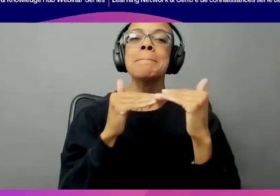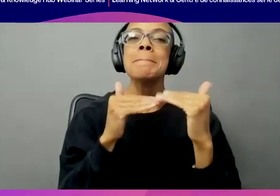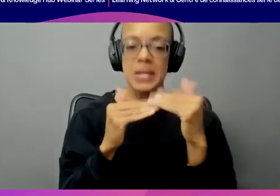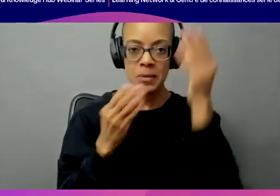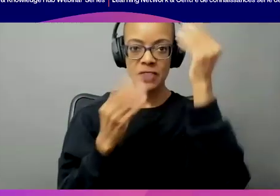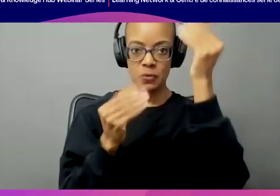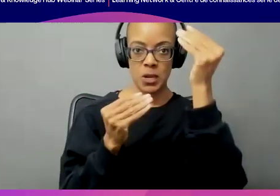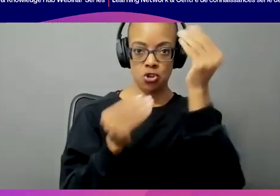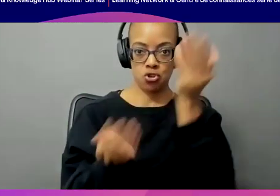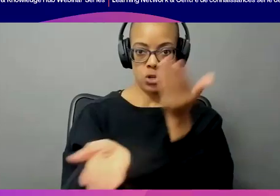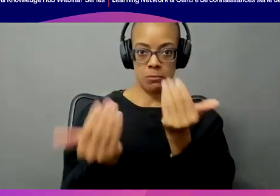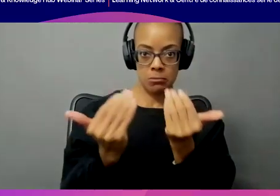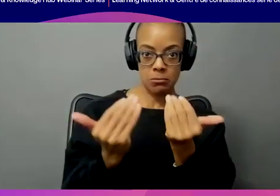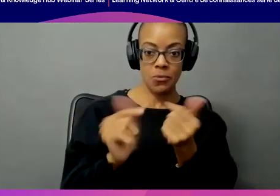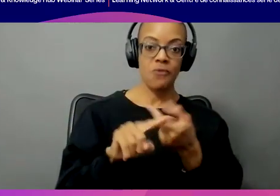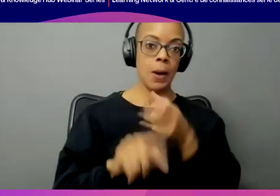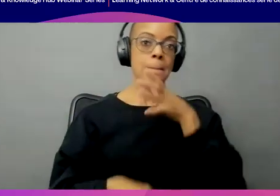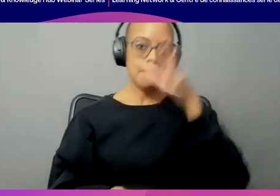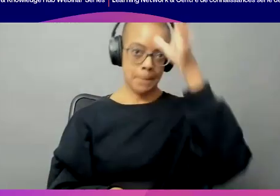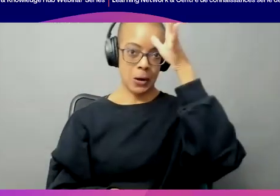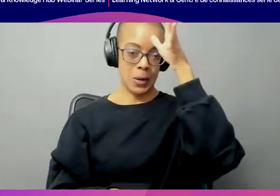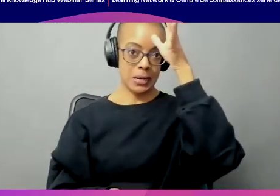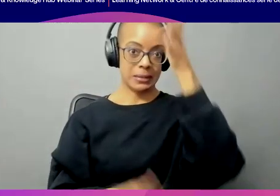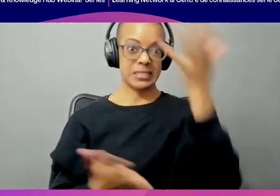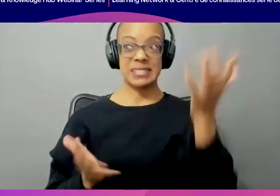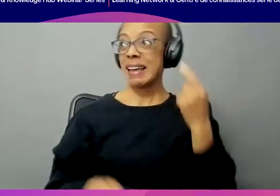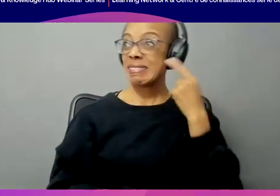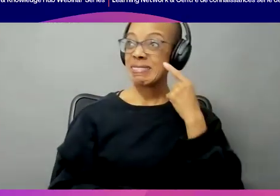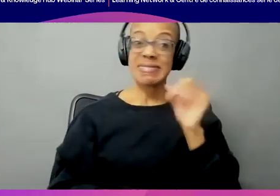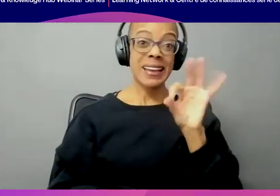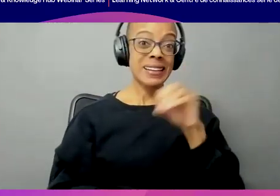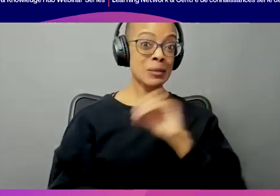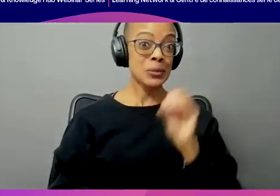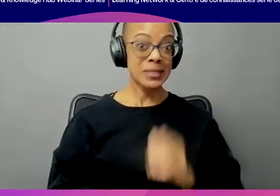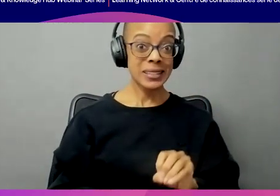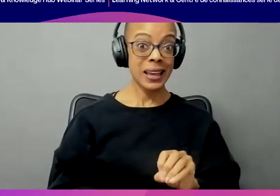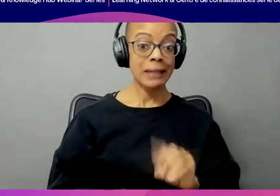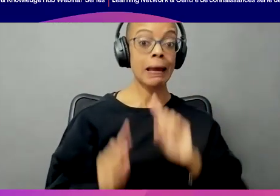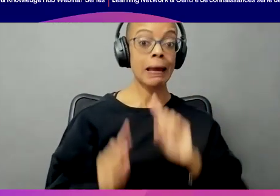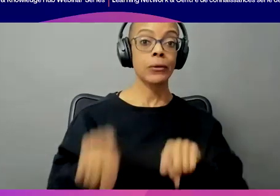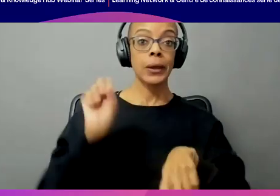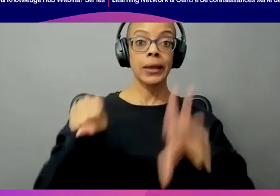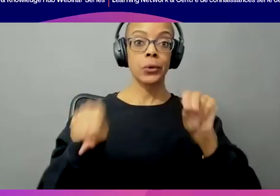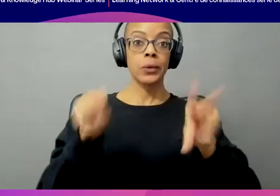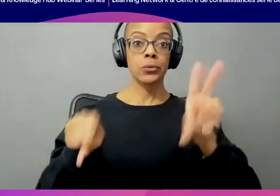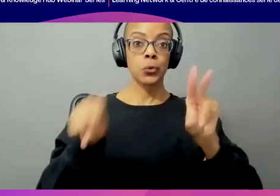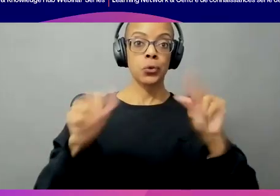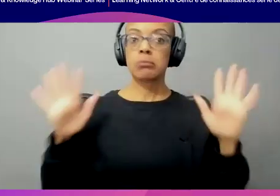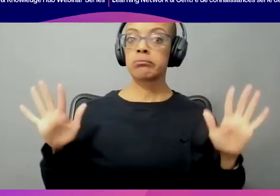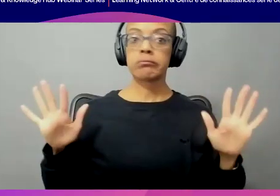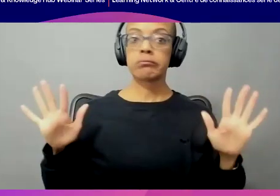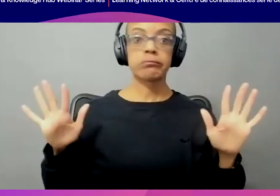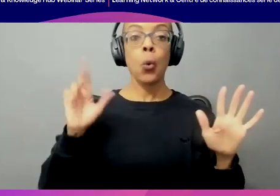possible from parents. Often it was just, I would say 90% of the texts are yes, no responses, or just a letter